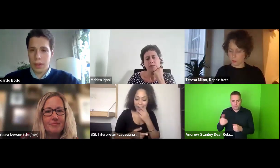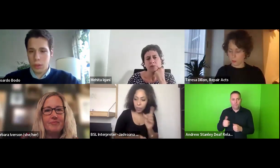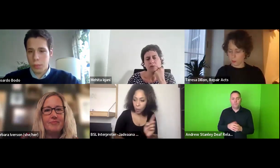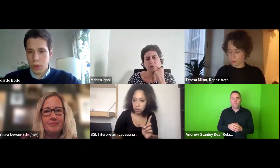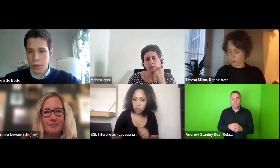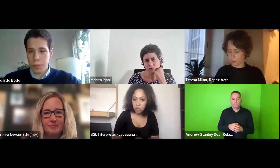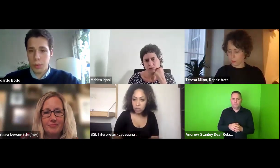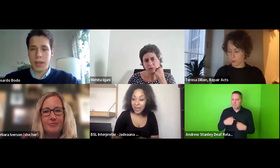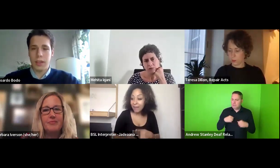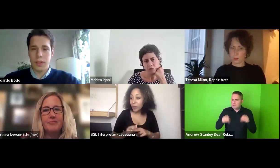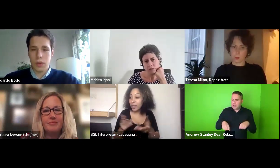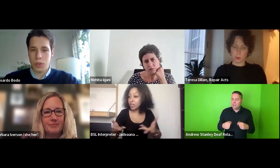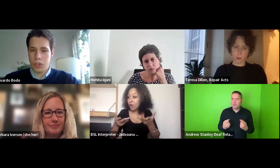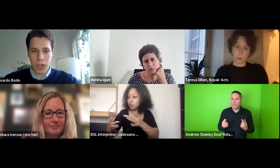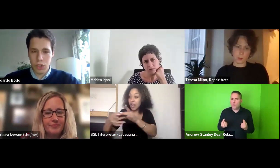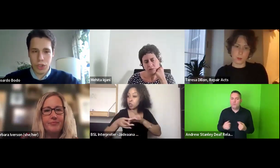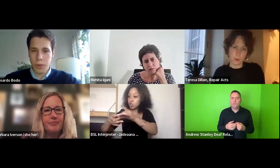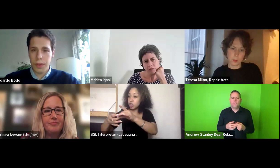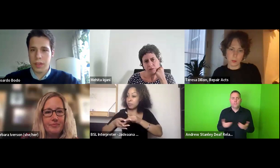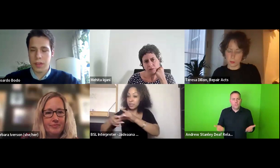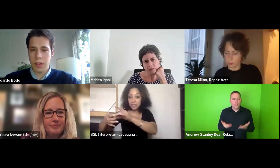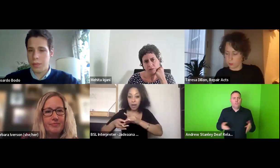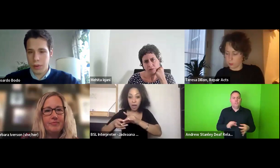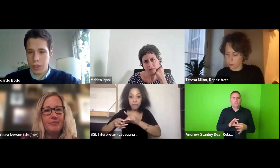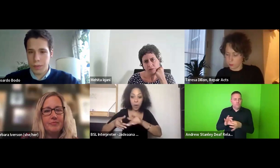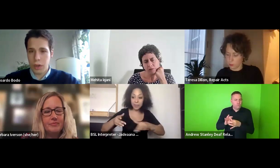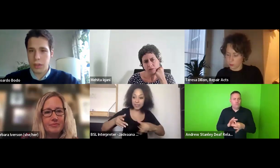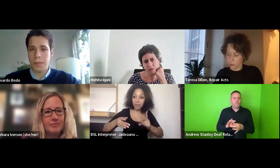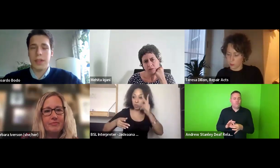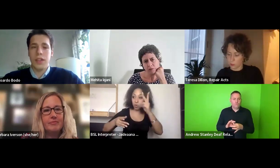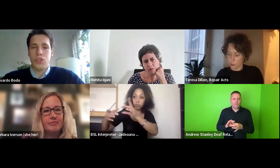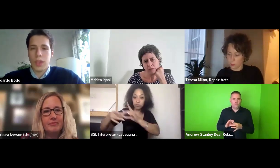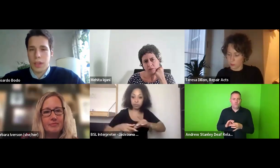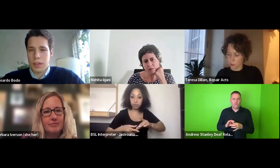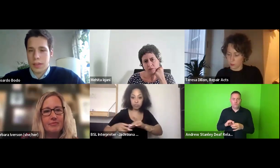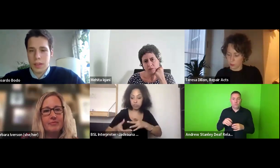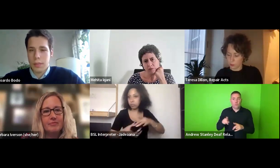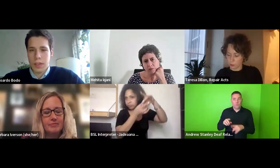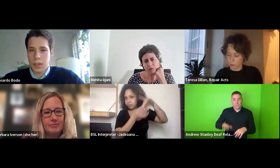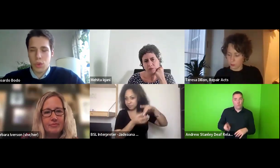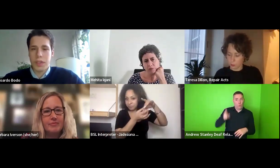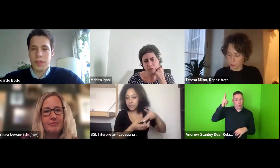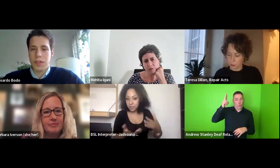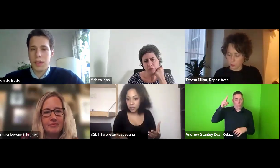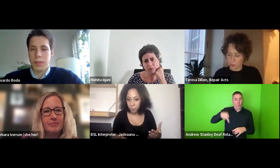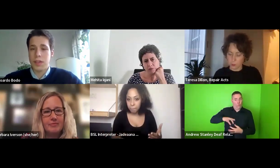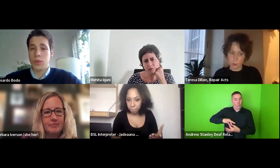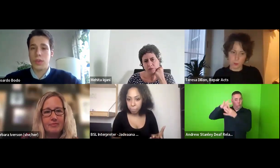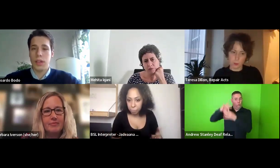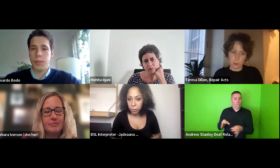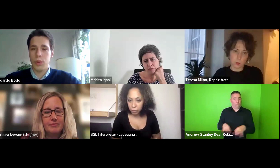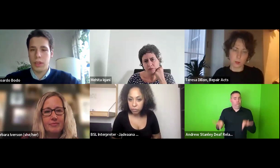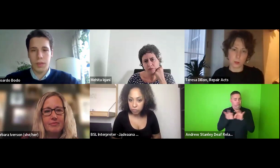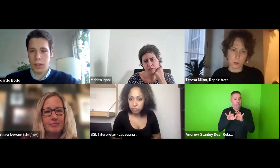south and the global north, between activists, because the challenges we face are very different, but the issues at the end is the same. It's the economic system that